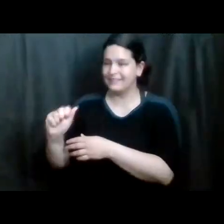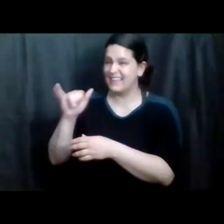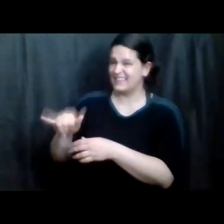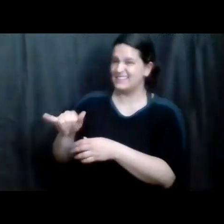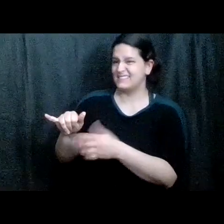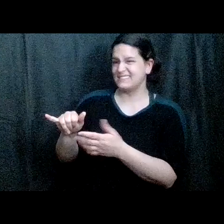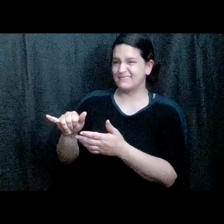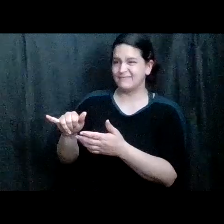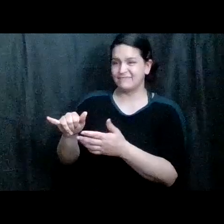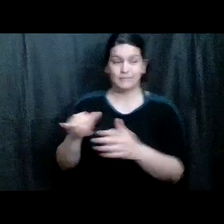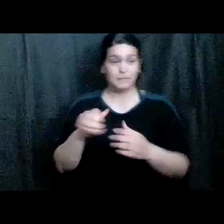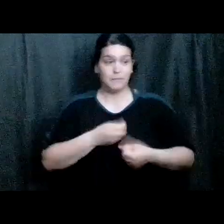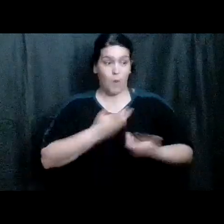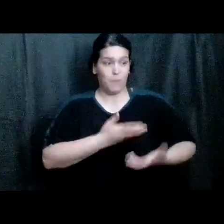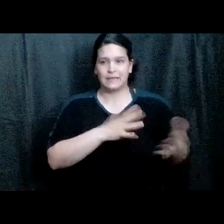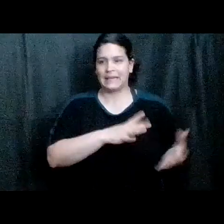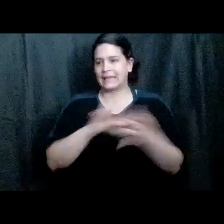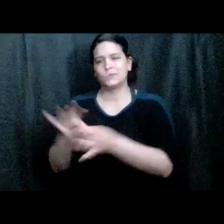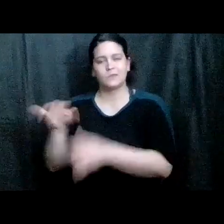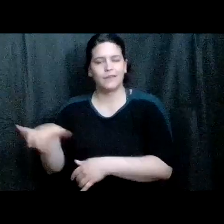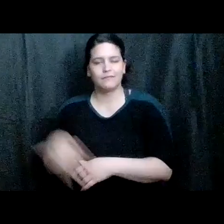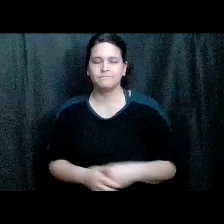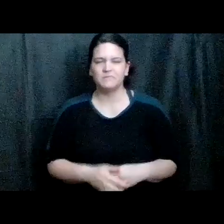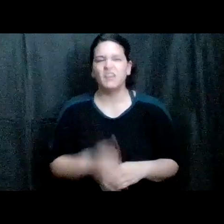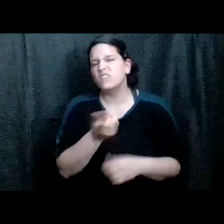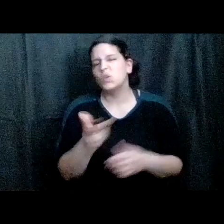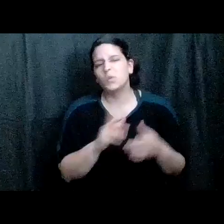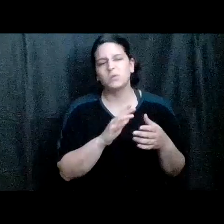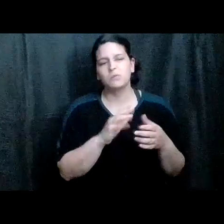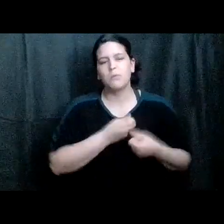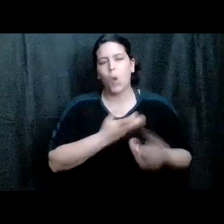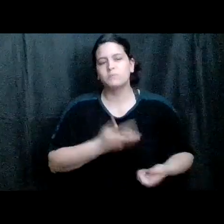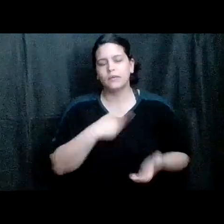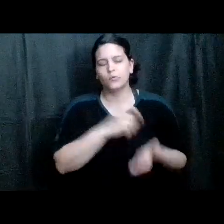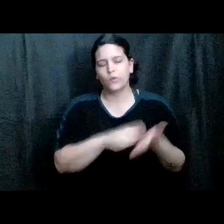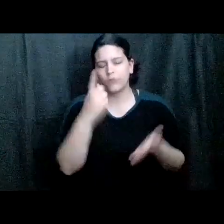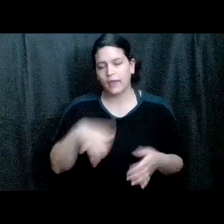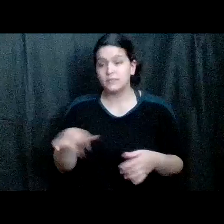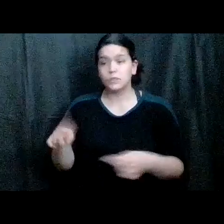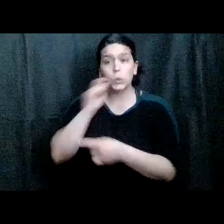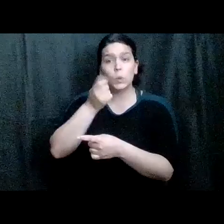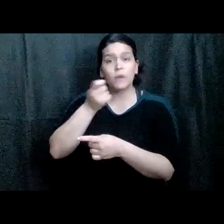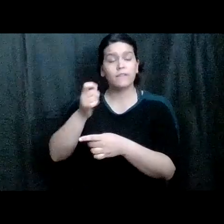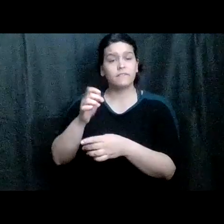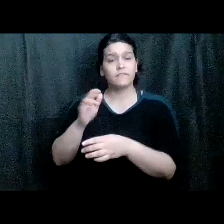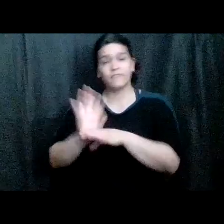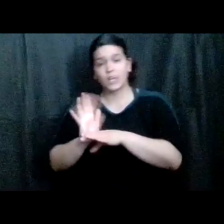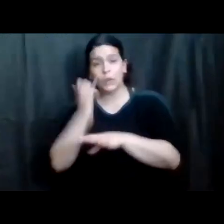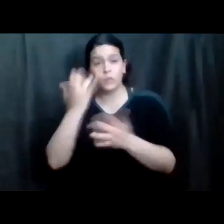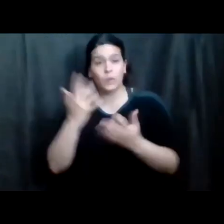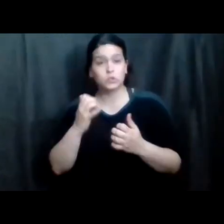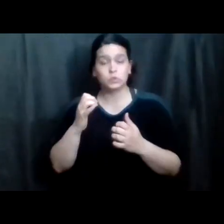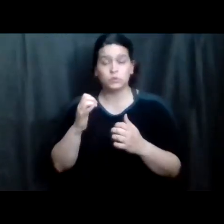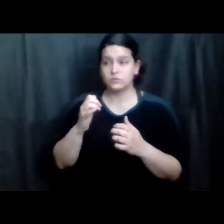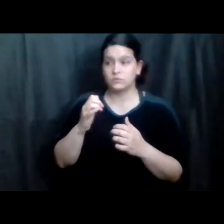poems. And it's a really cool video that's out there. If you want to look it up, look up 1,000 Tiny